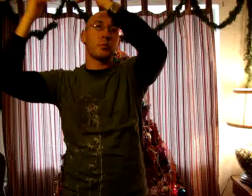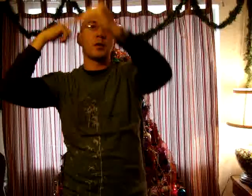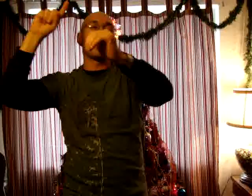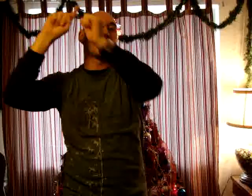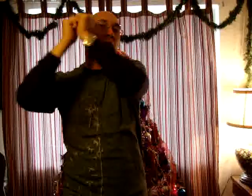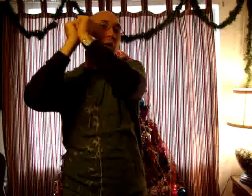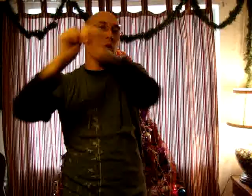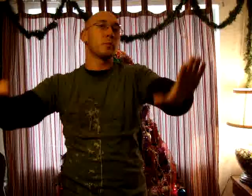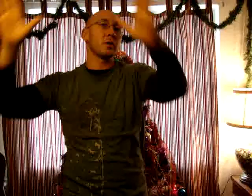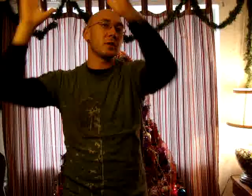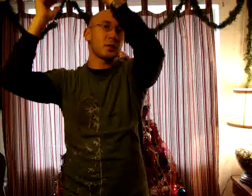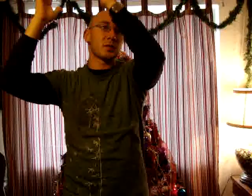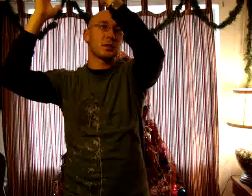Hope for the hopeless